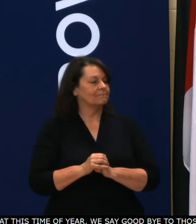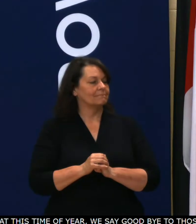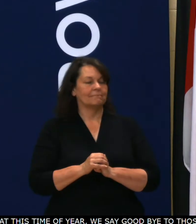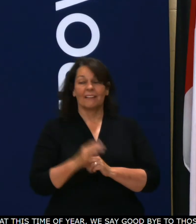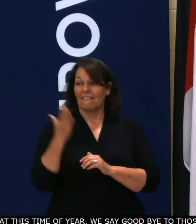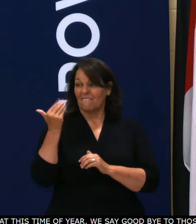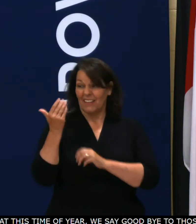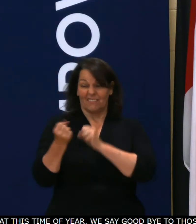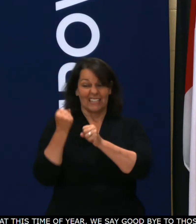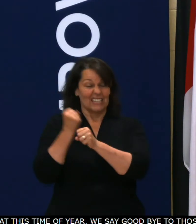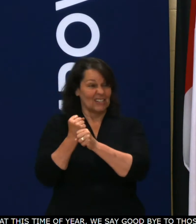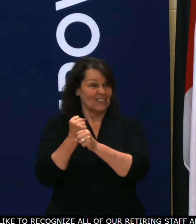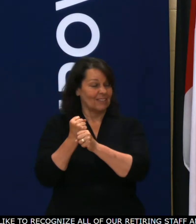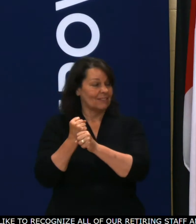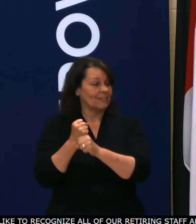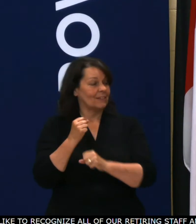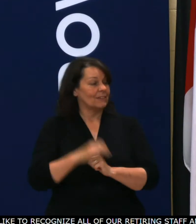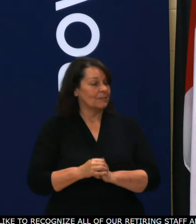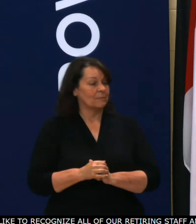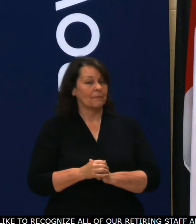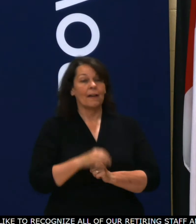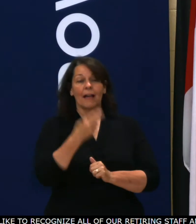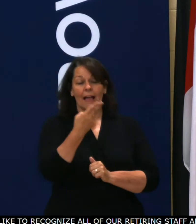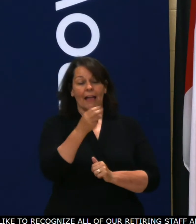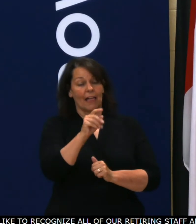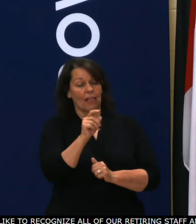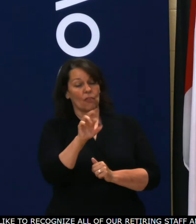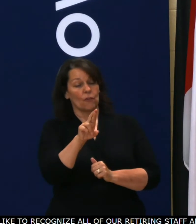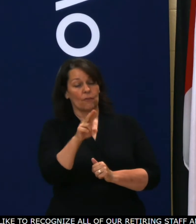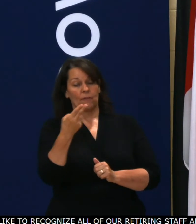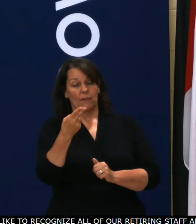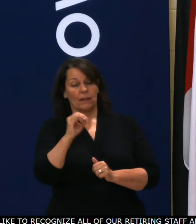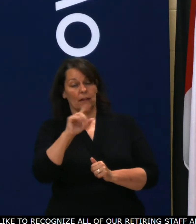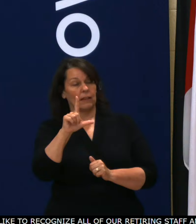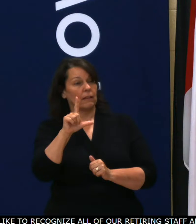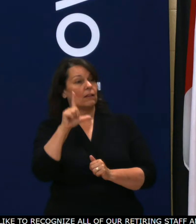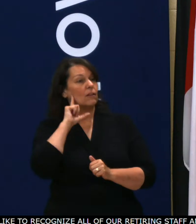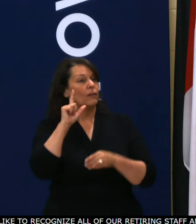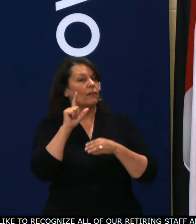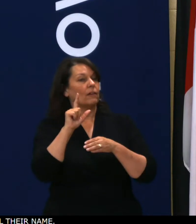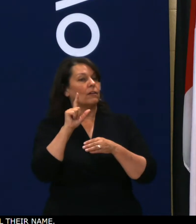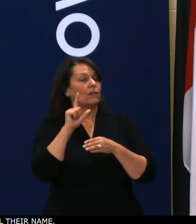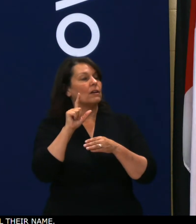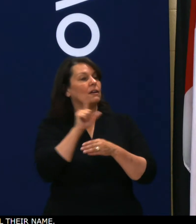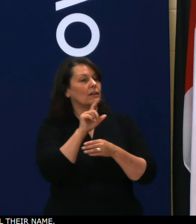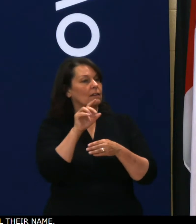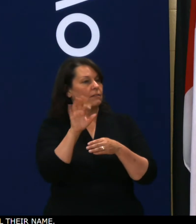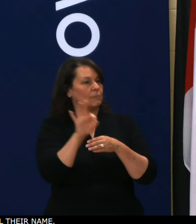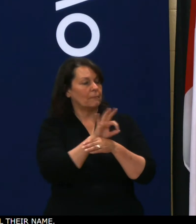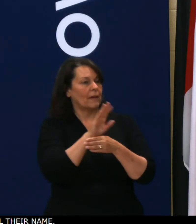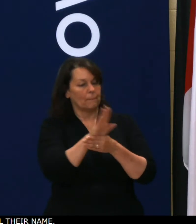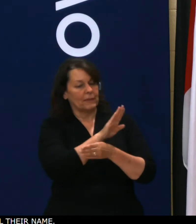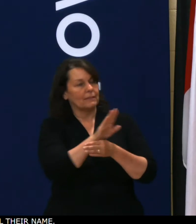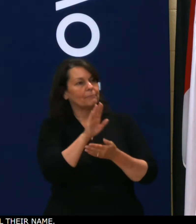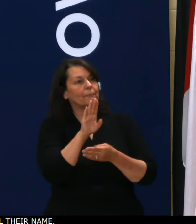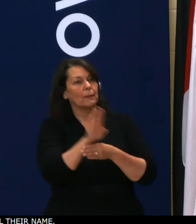15 years for Alice. Heather Hill, faculty, School of Business and Creative Industries, 16 years.